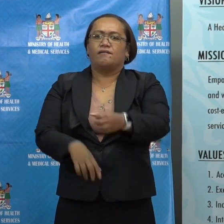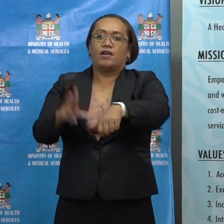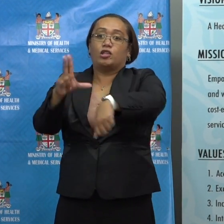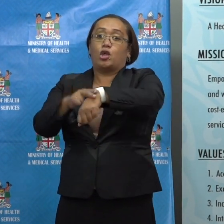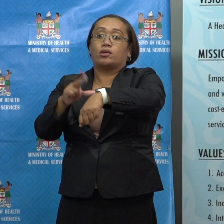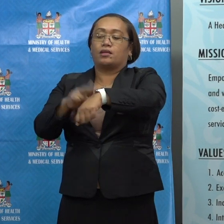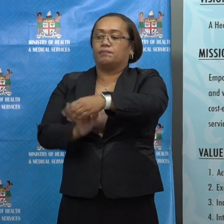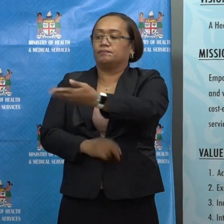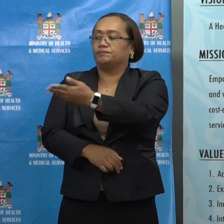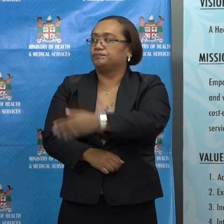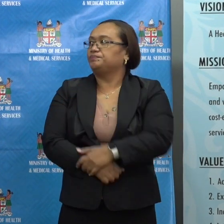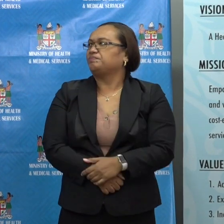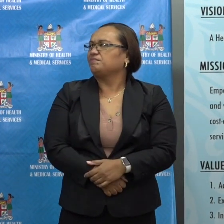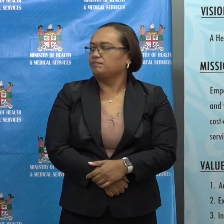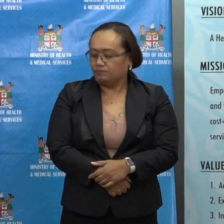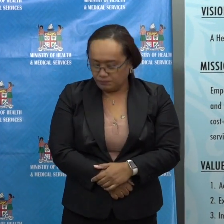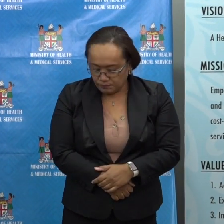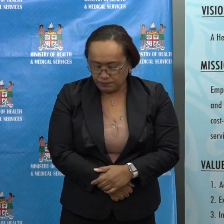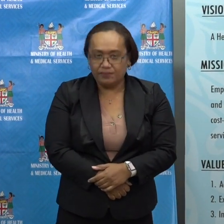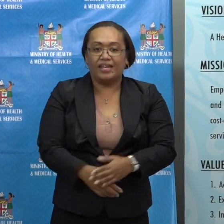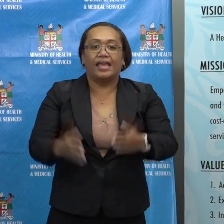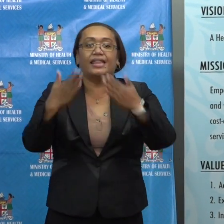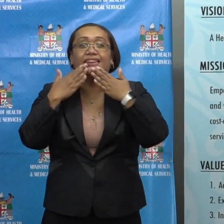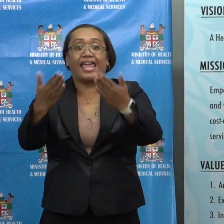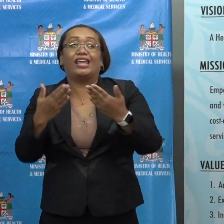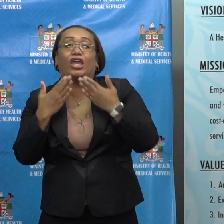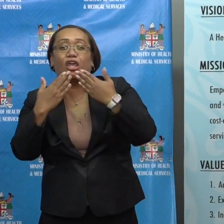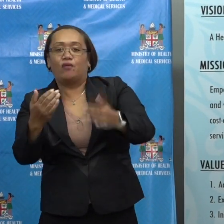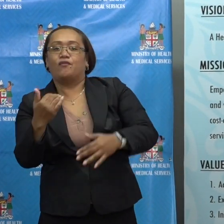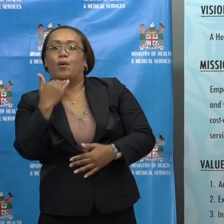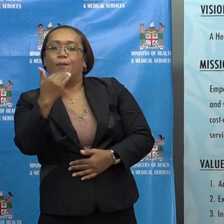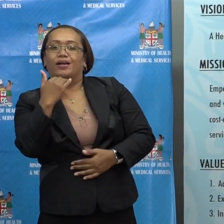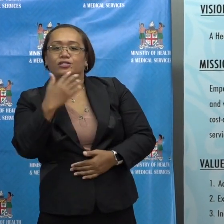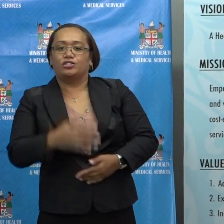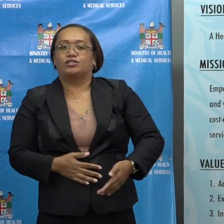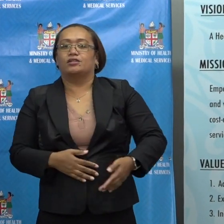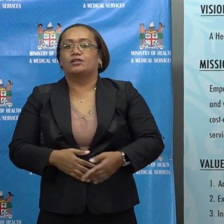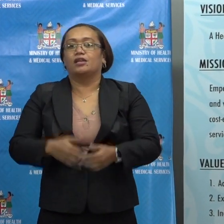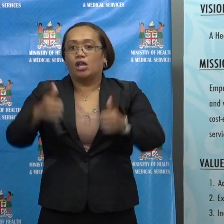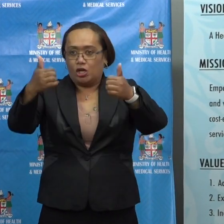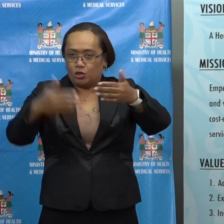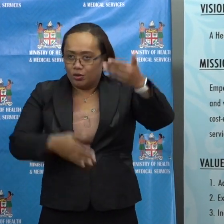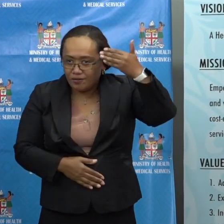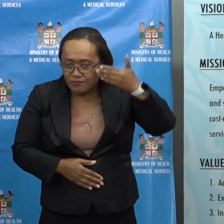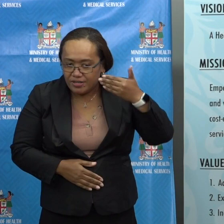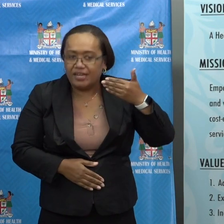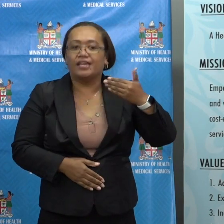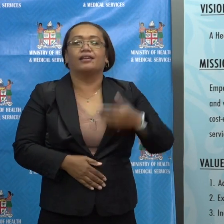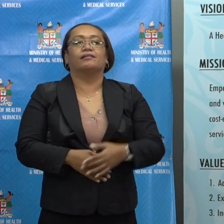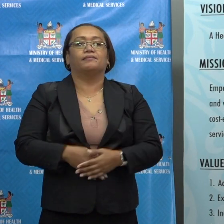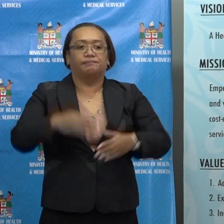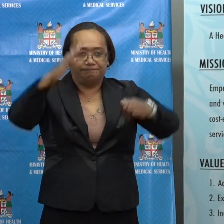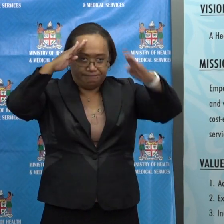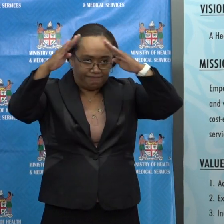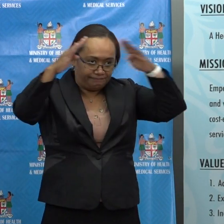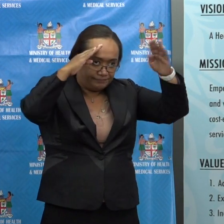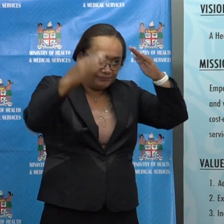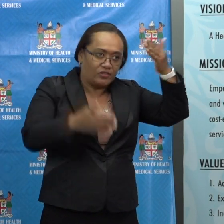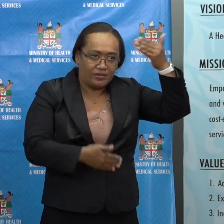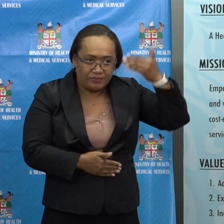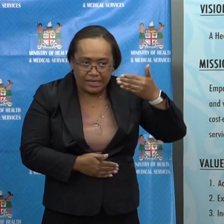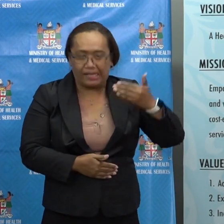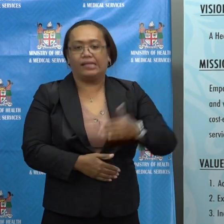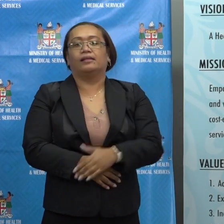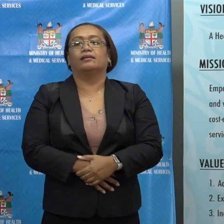from WHO. Thank you very much, and good evening, everyone from the media, and good evening to the community as well.